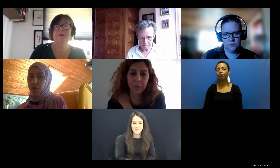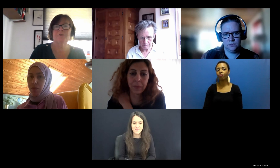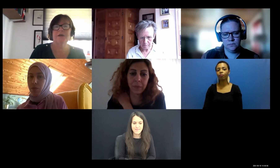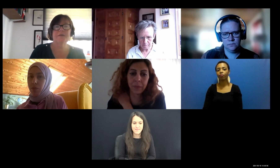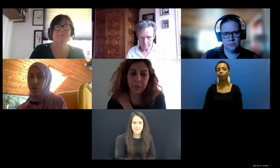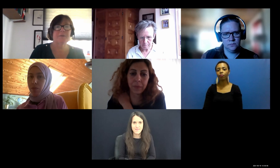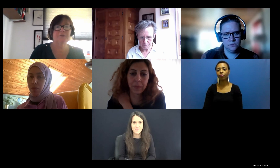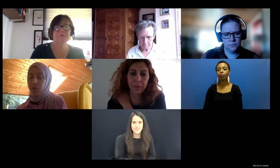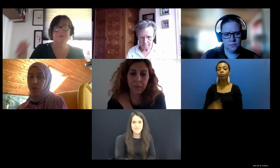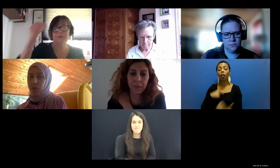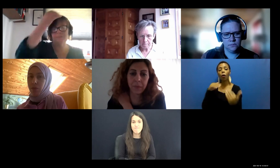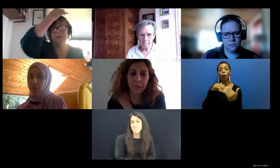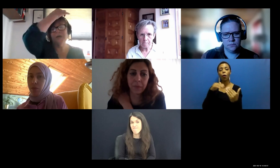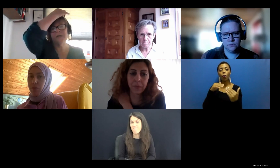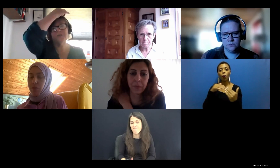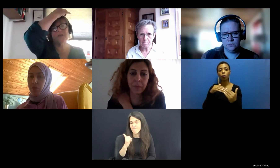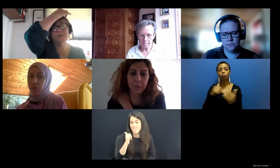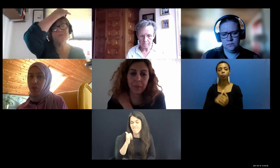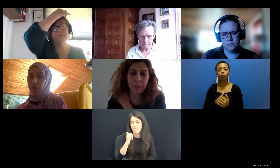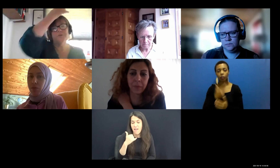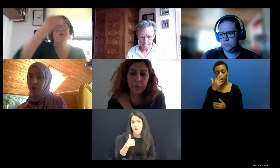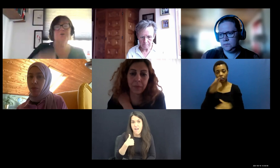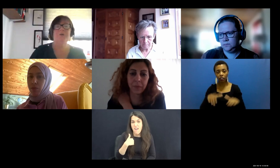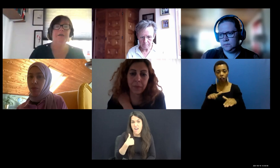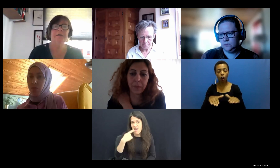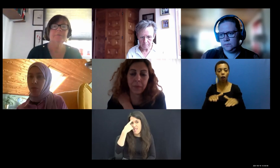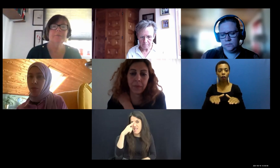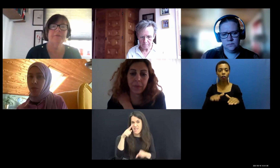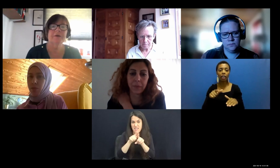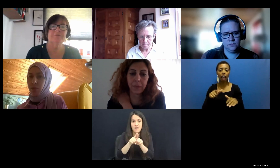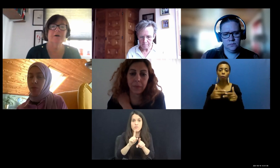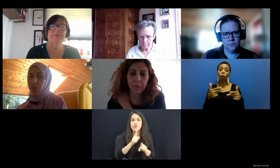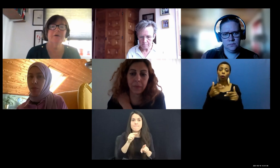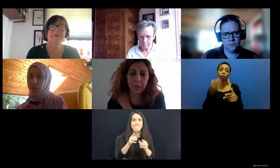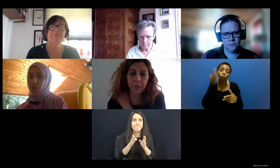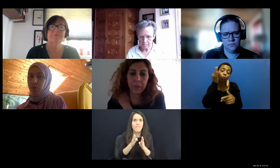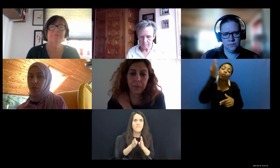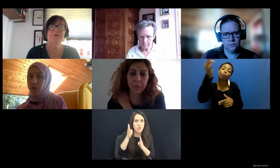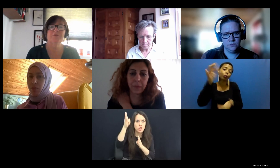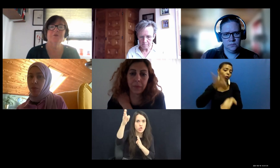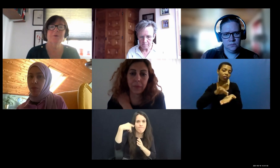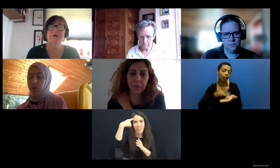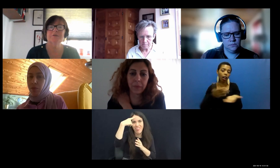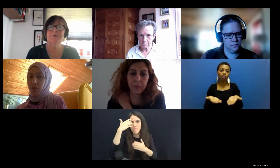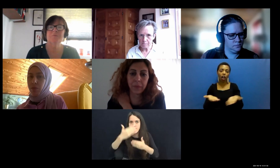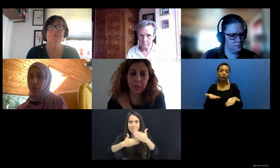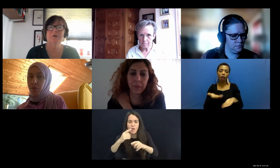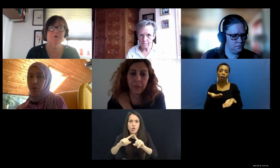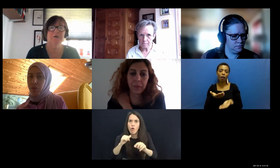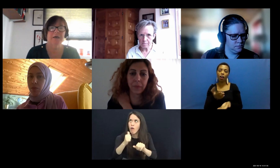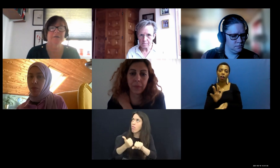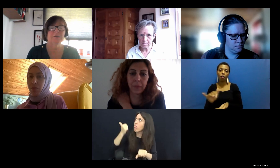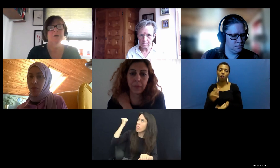Yes, I agree. I think perhaps it's for the future, really. I think rather than, you know, for the past. I mean, we